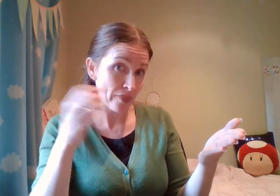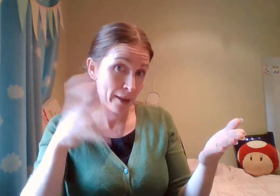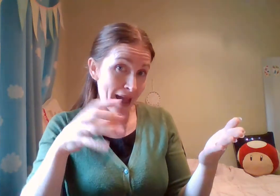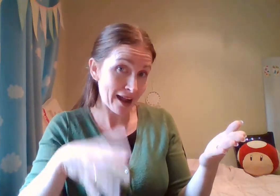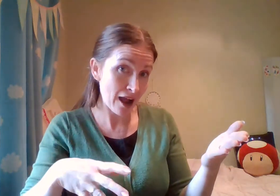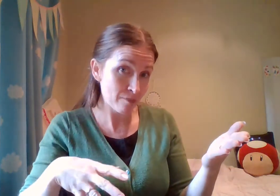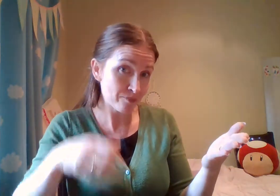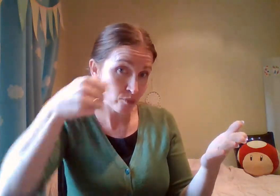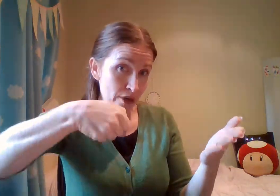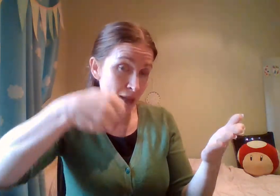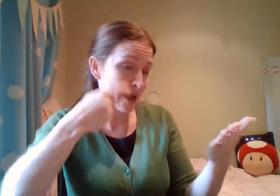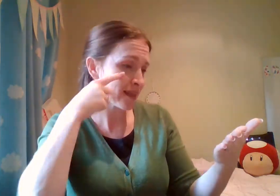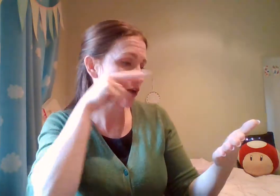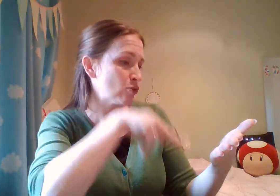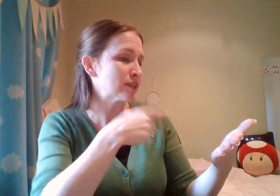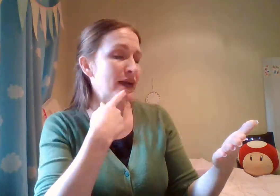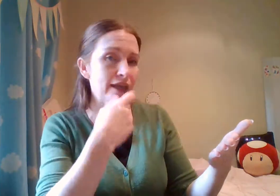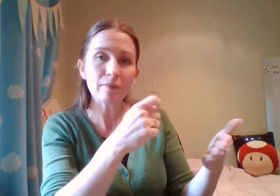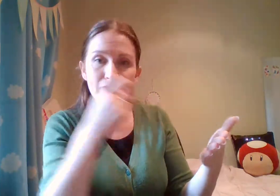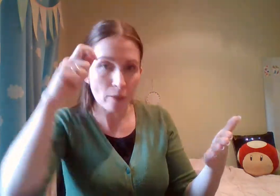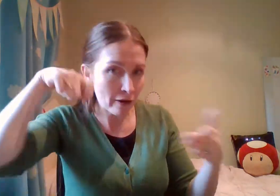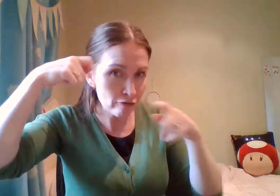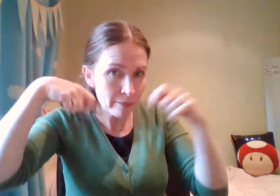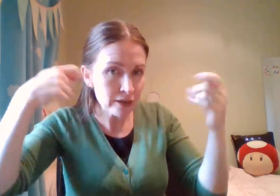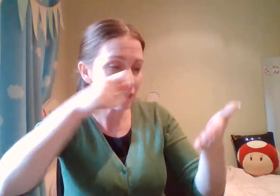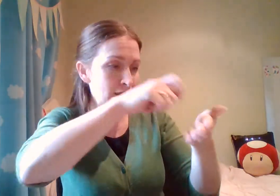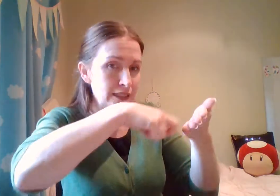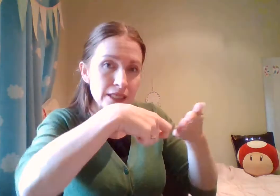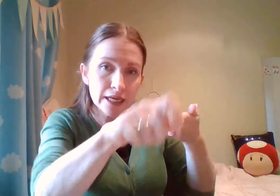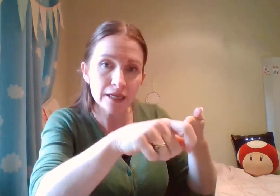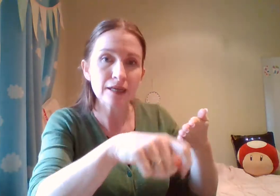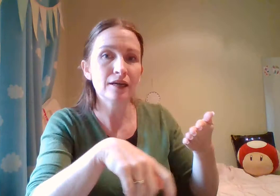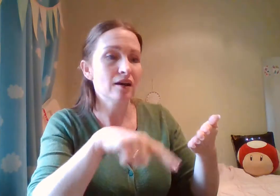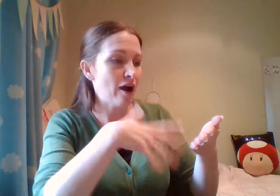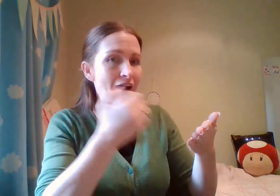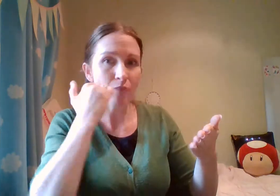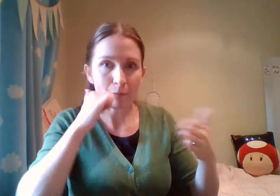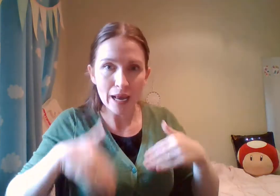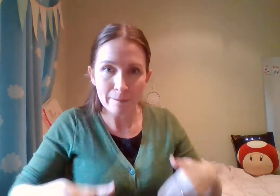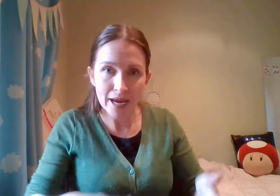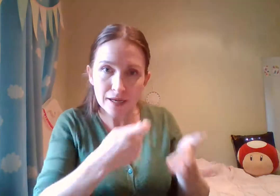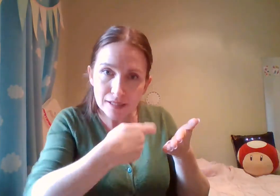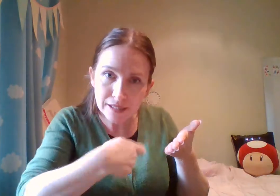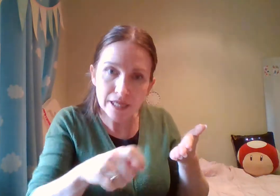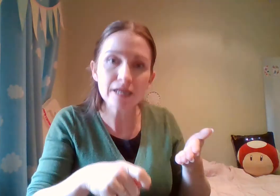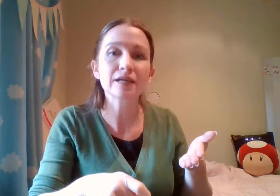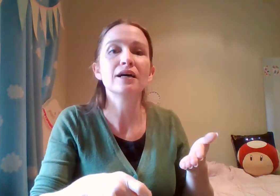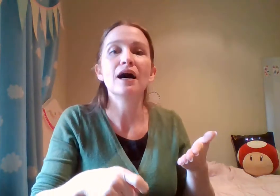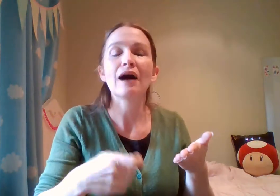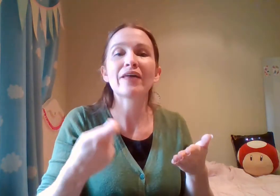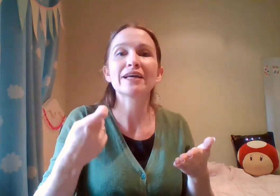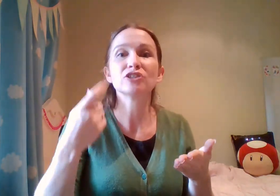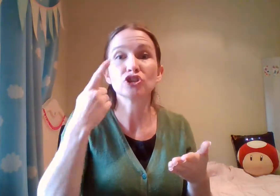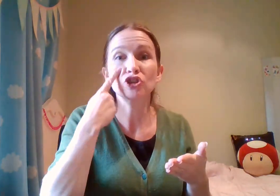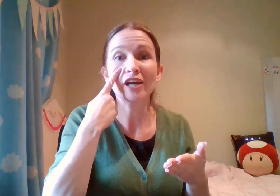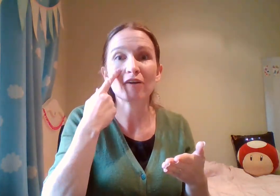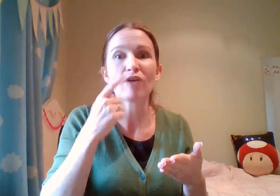they pack up, put in their bag, they could look and say, yep, I've got my ribbon, tick. I have my black pants, tick. And they can just check, rather